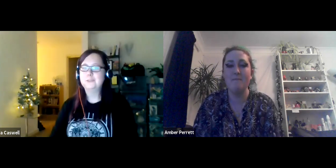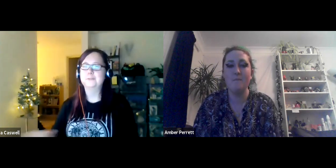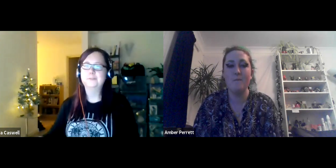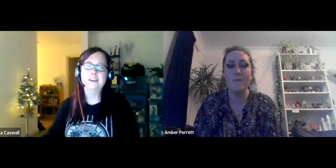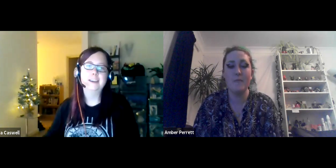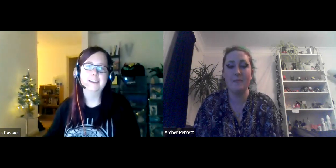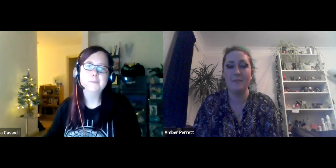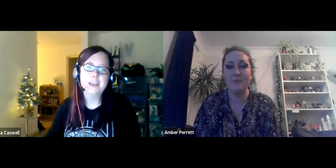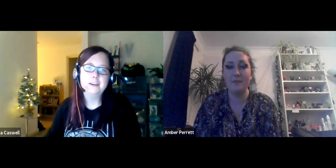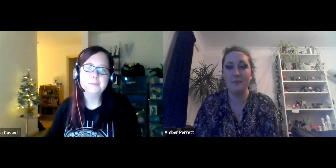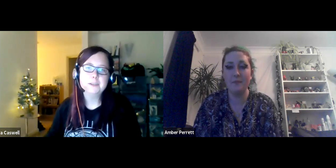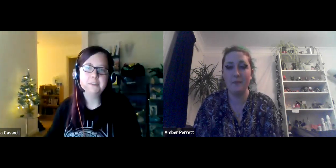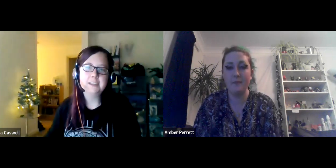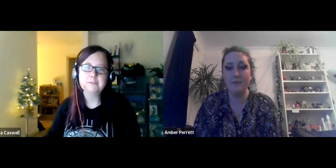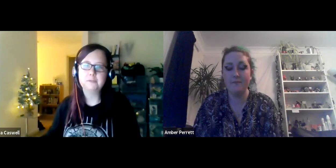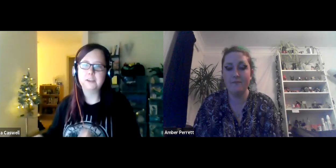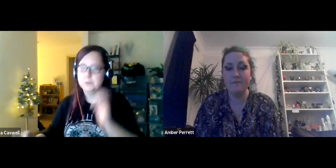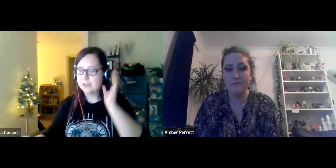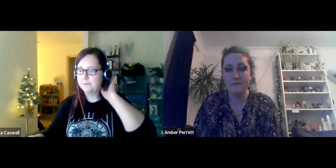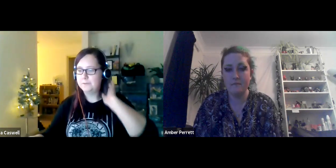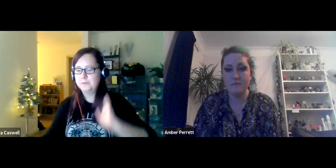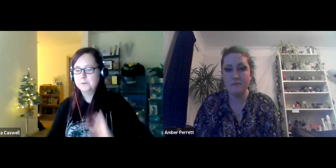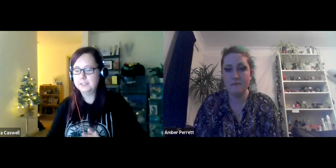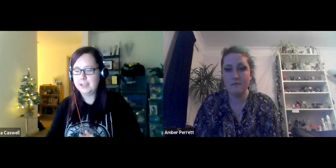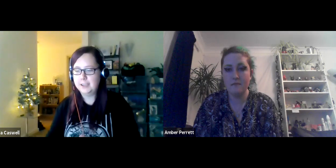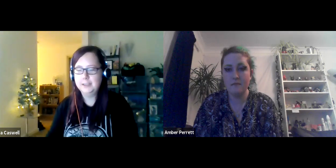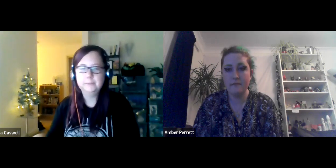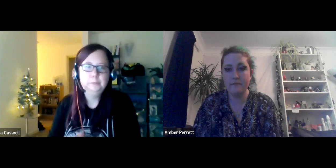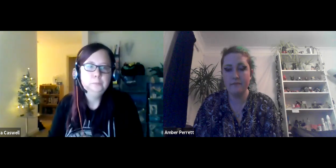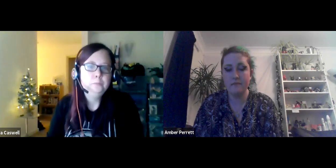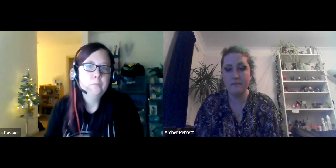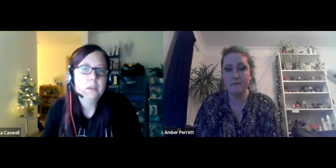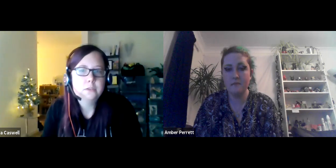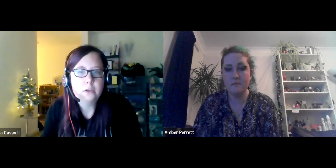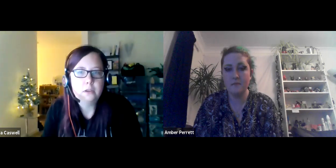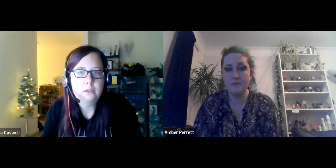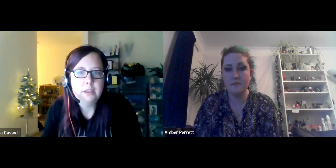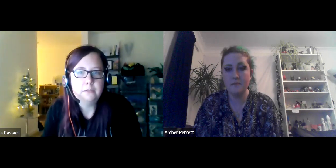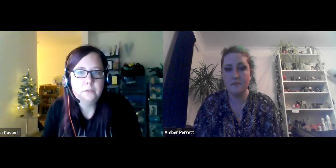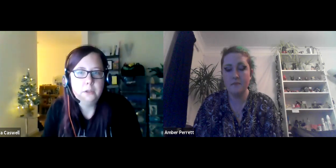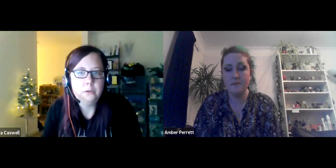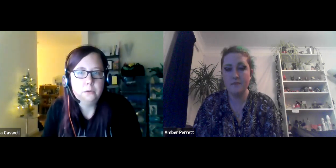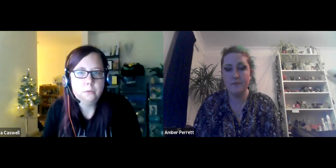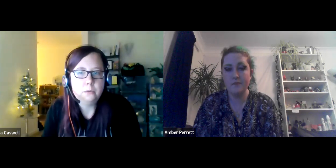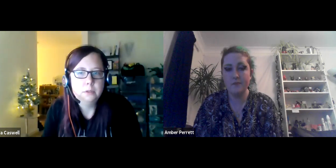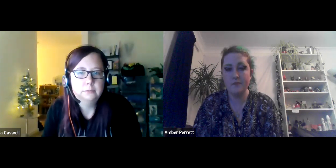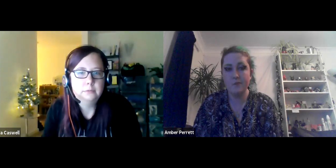Cool. Okay. So I think that's everything we have for today. So if you want